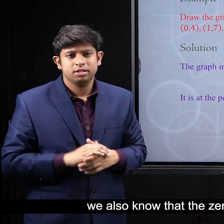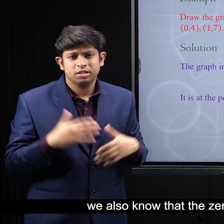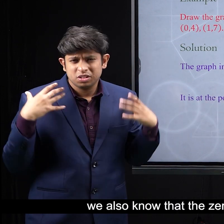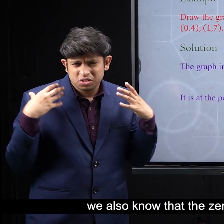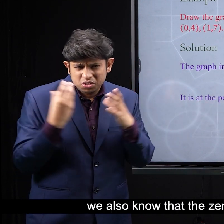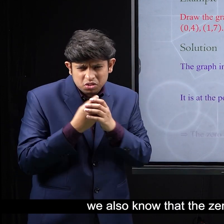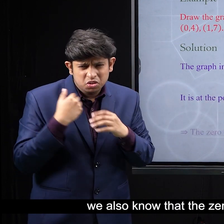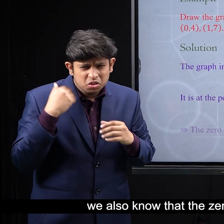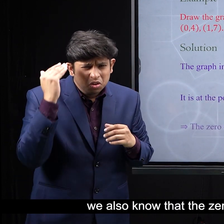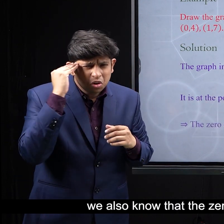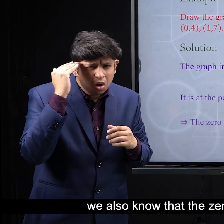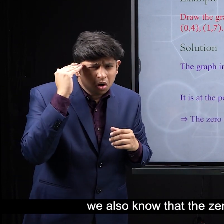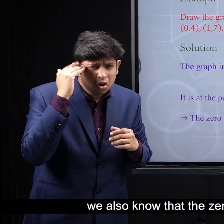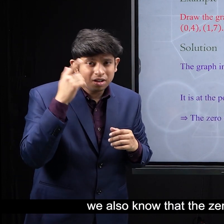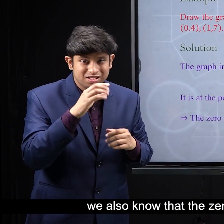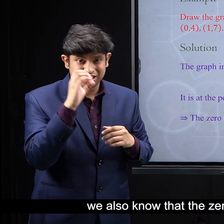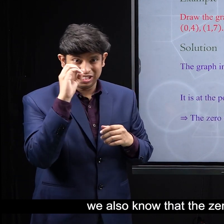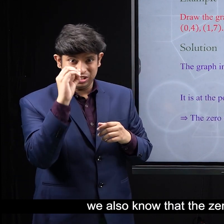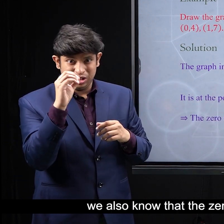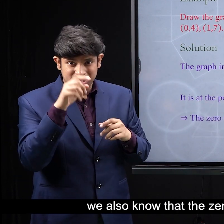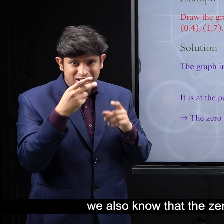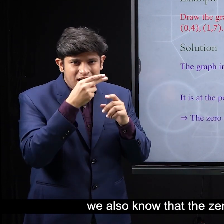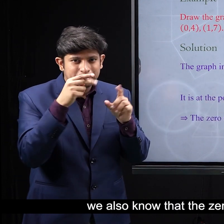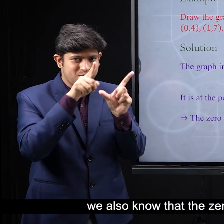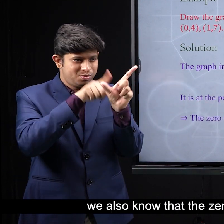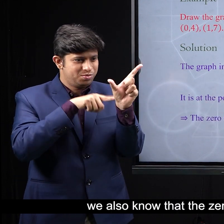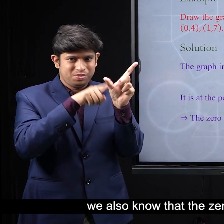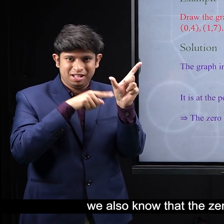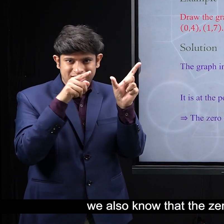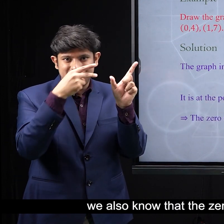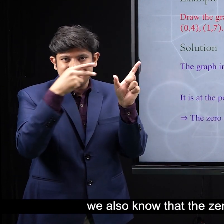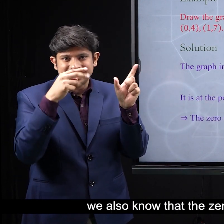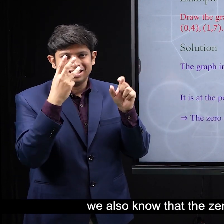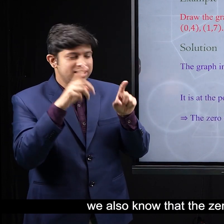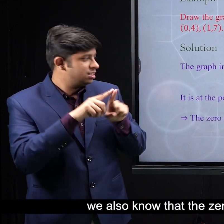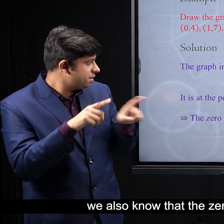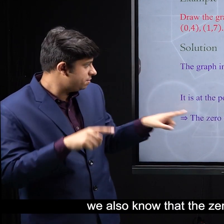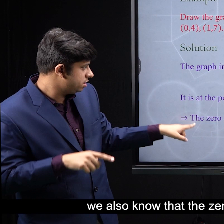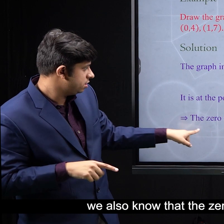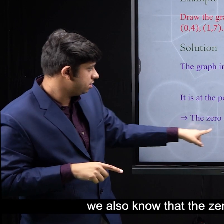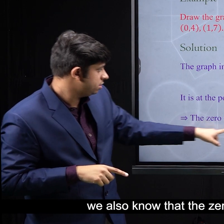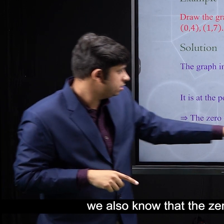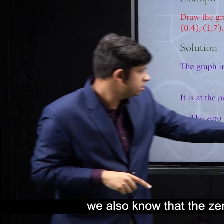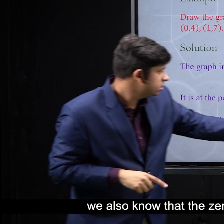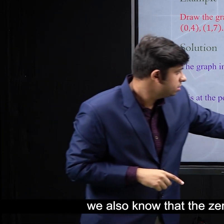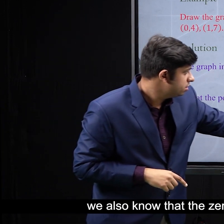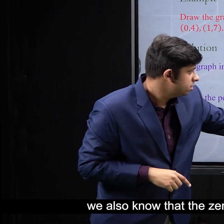We also know that the 0 of the polynomial y equal to 3x plus 4 is also minus 4 by 3.